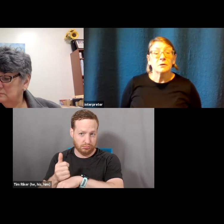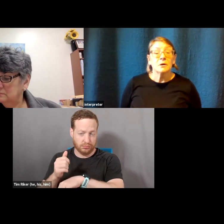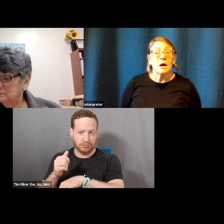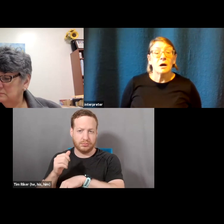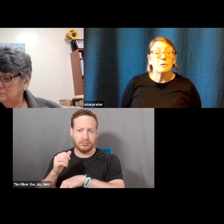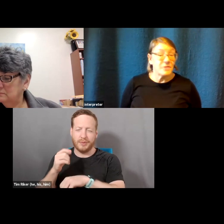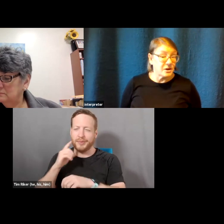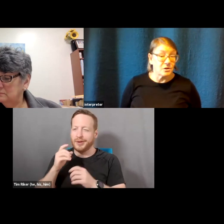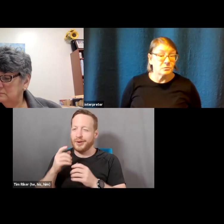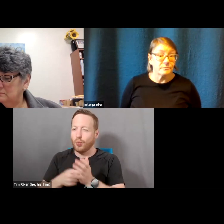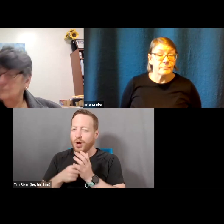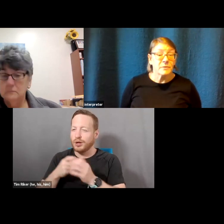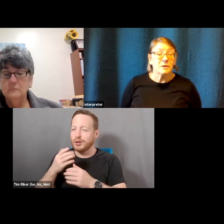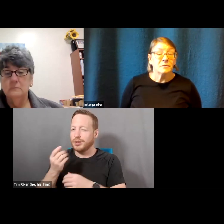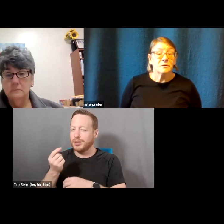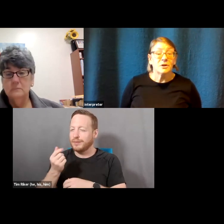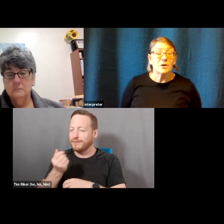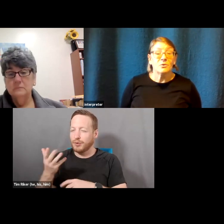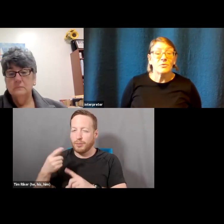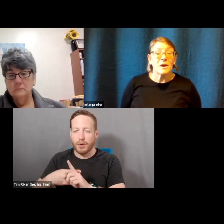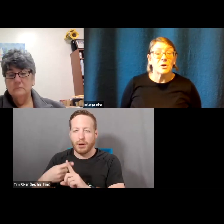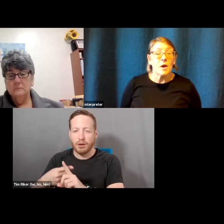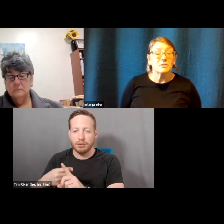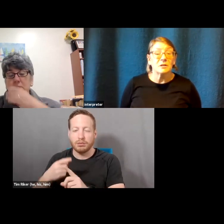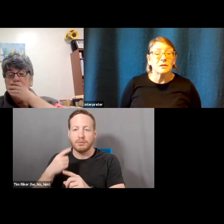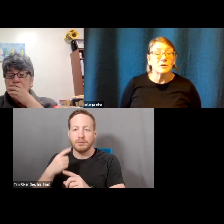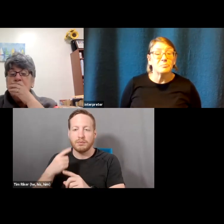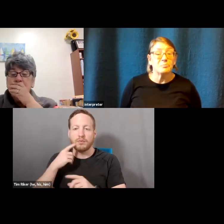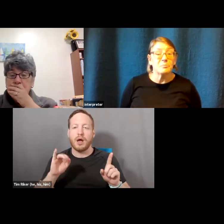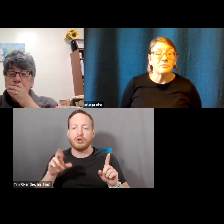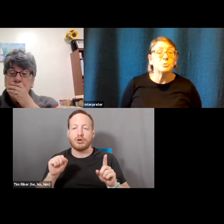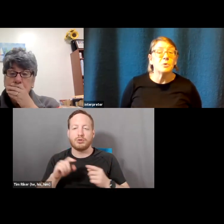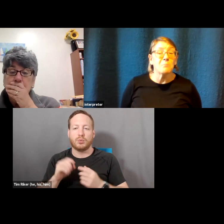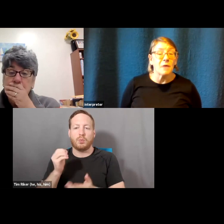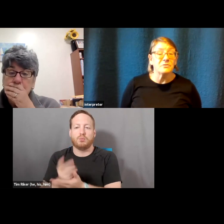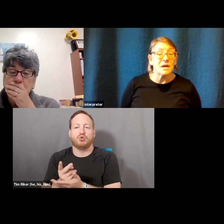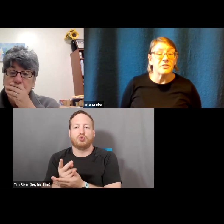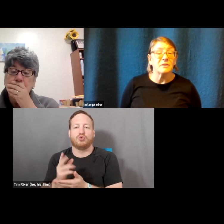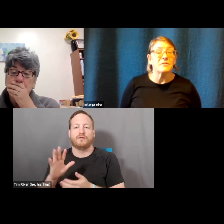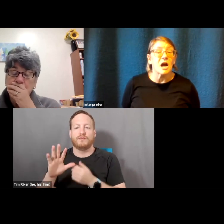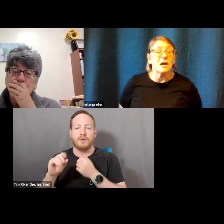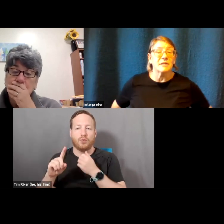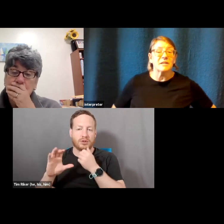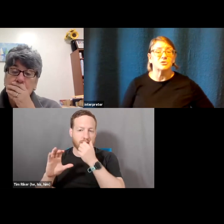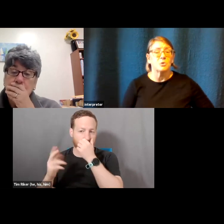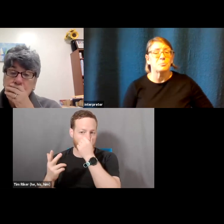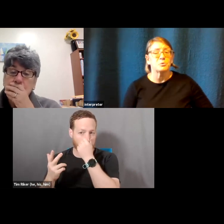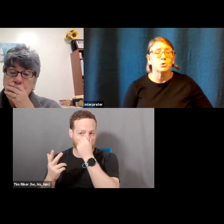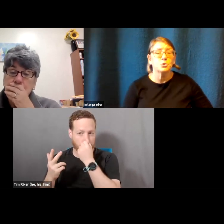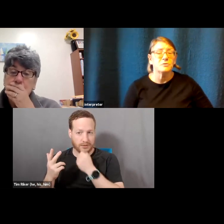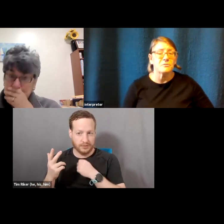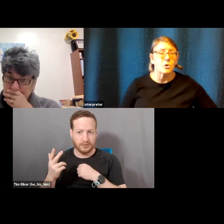start there. That requires a few months, I think, like the IRS has